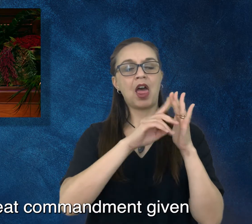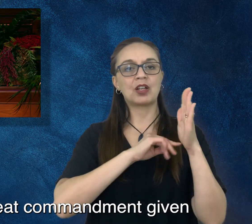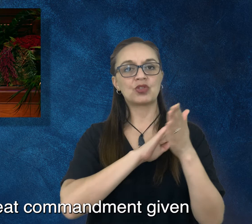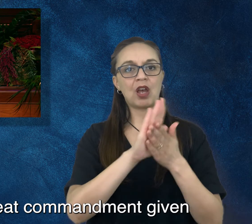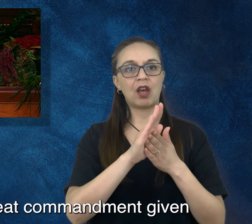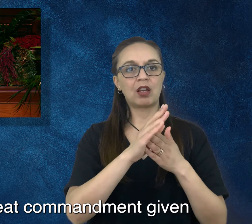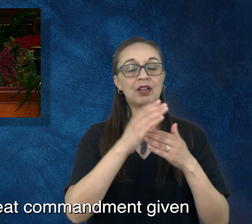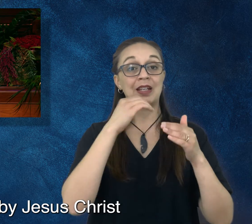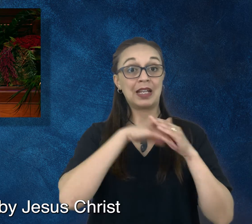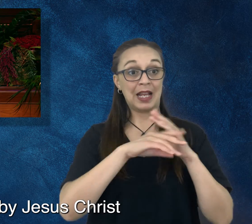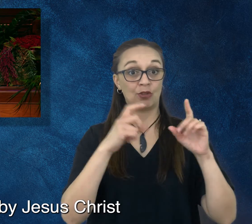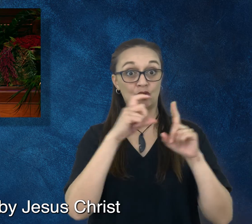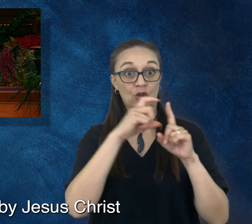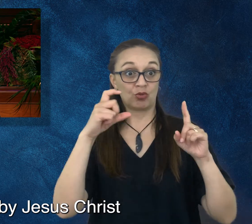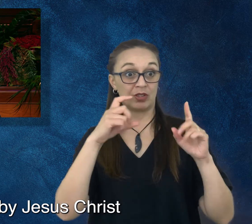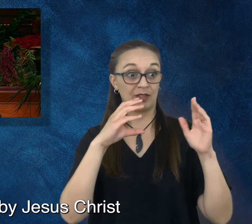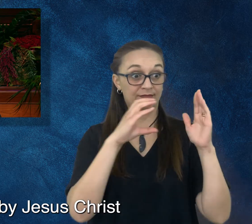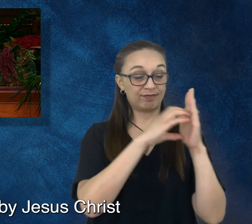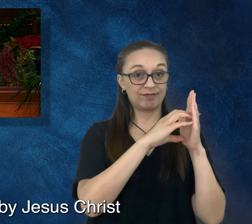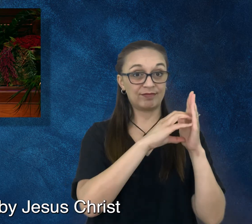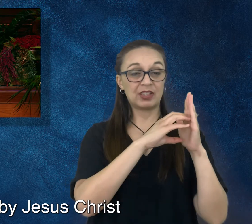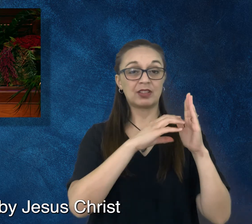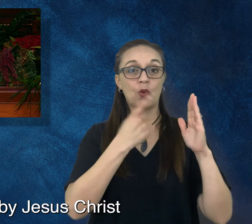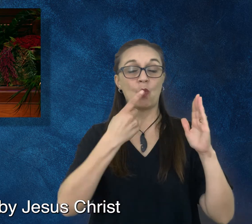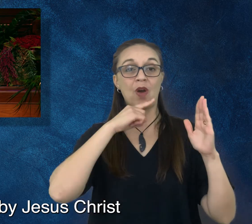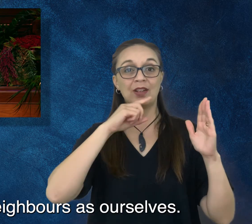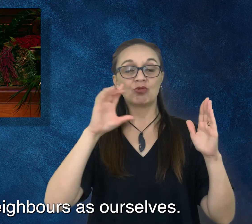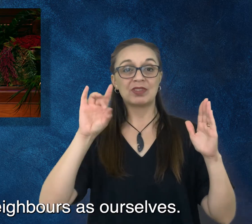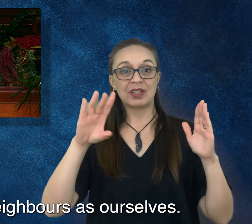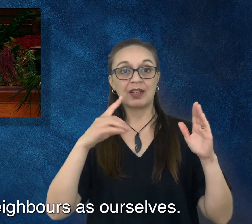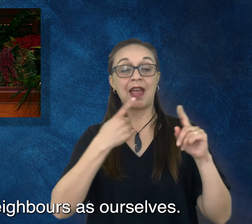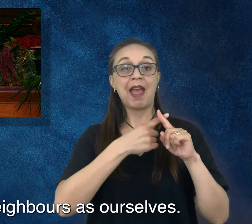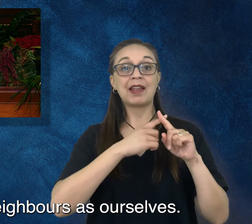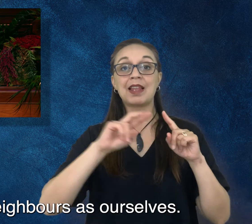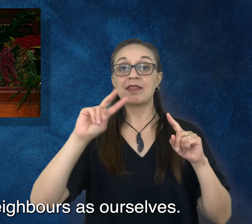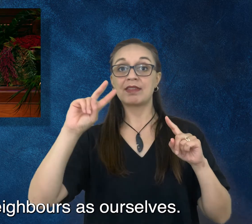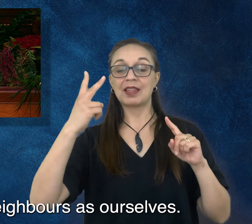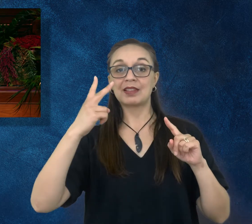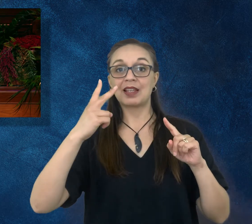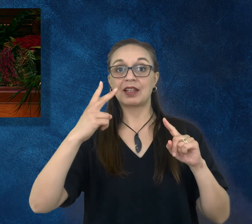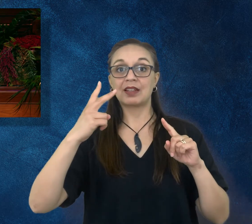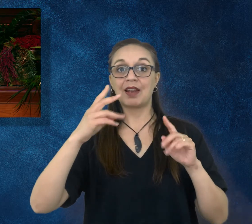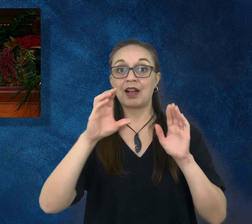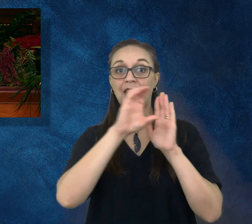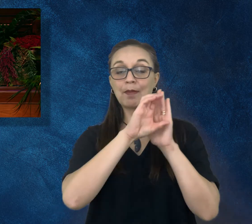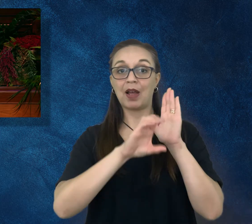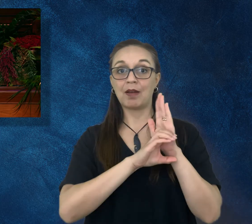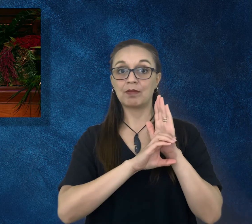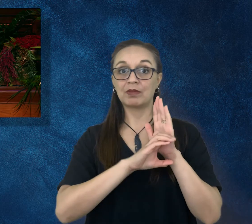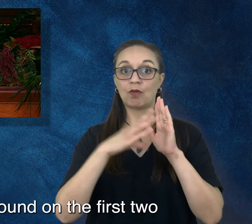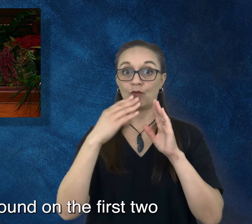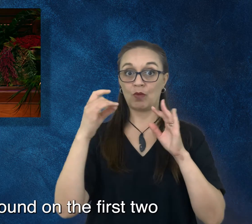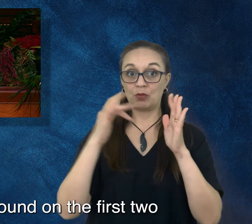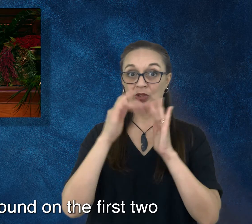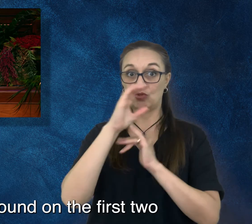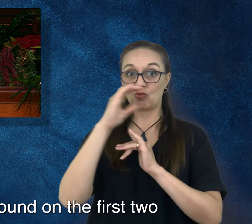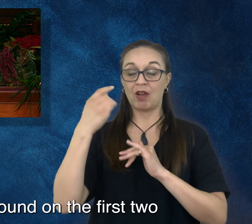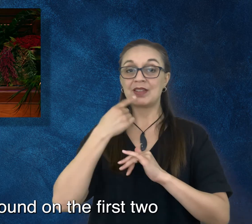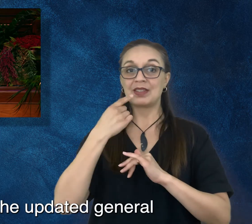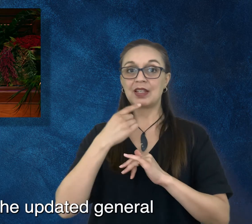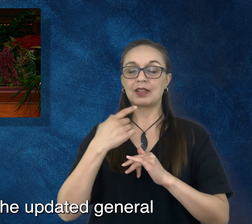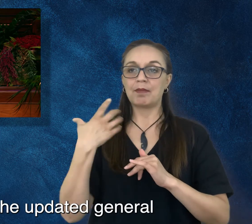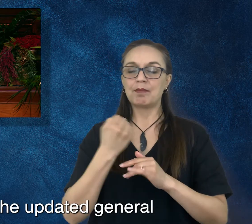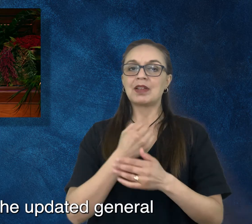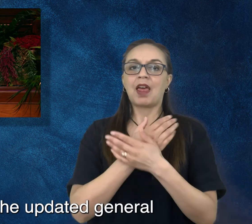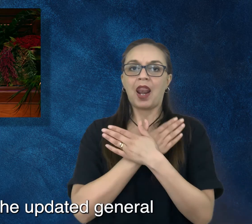second great commandment given to us by Jesus Christ, to love our neighbors as ourselves. They are found on the